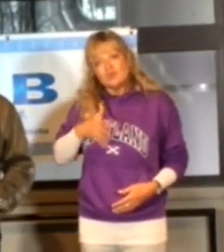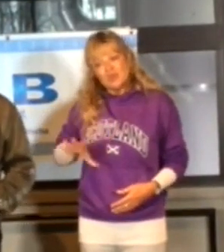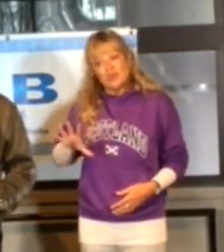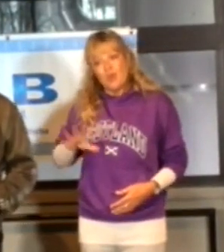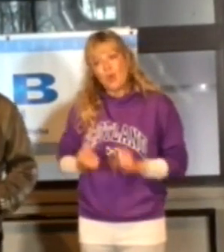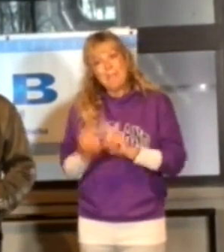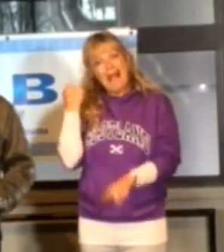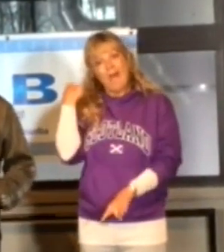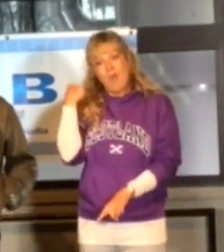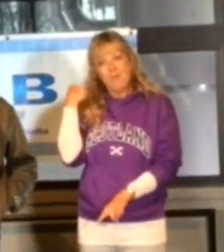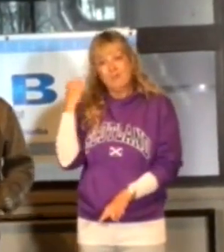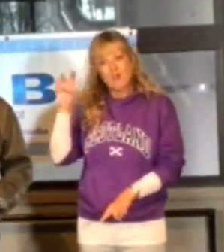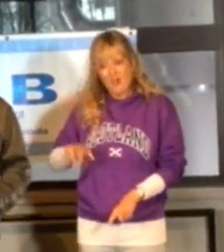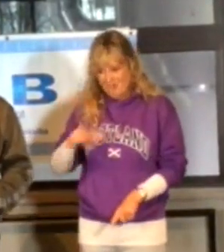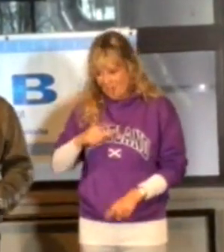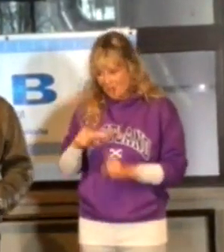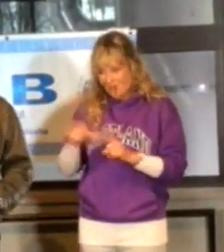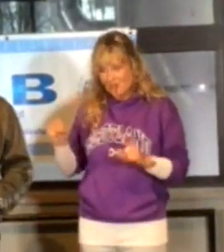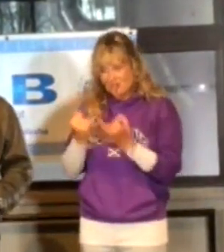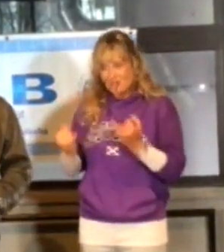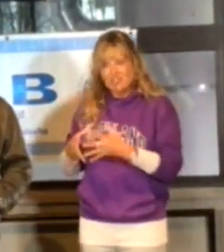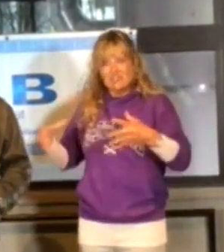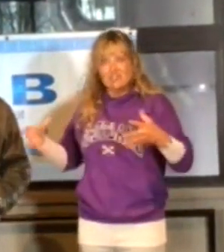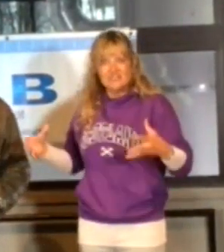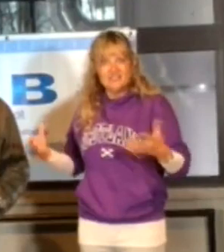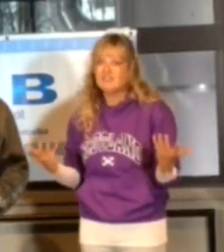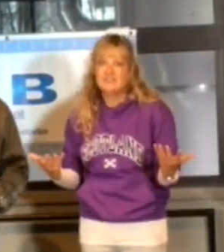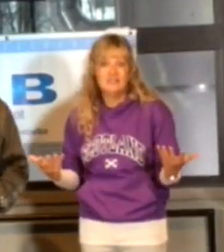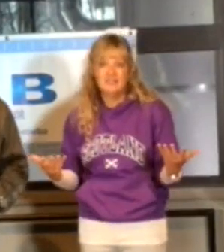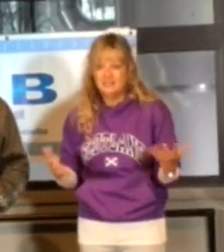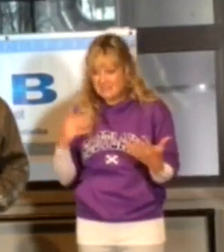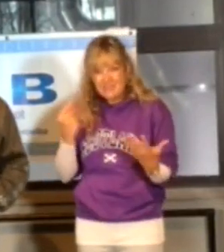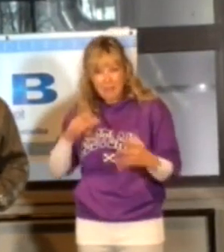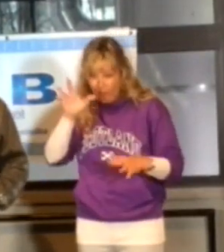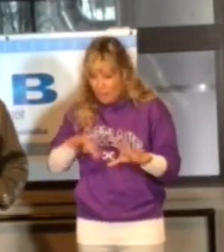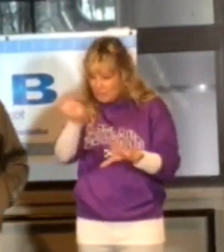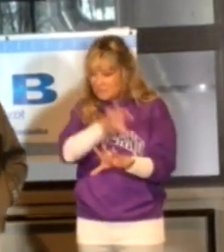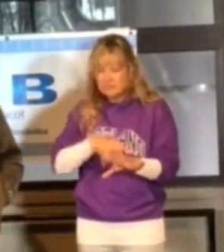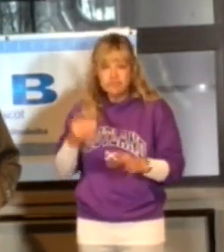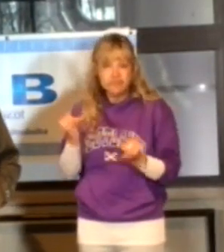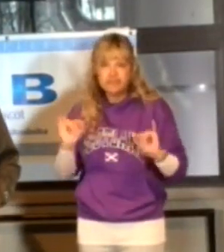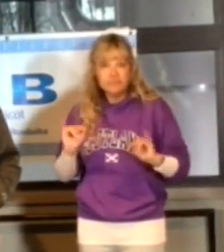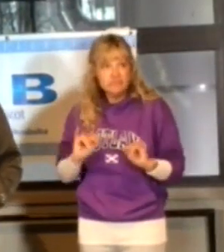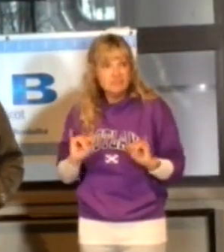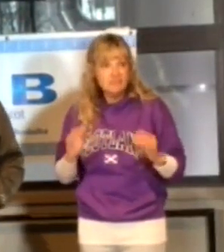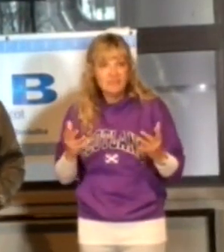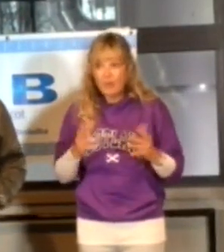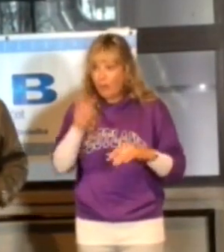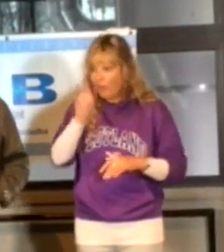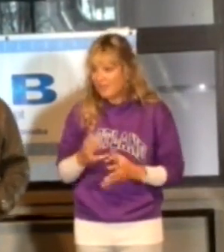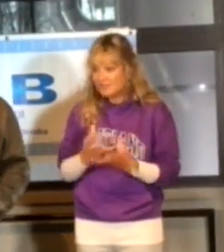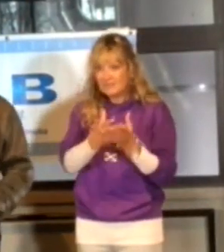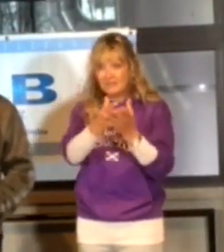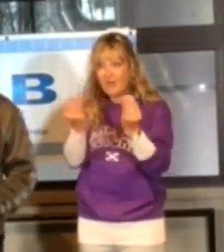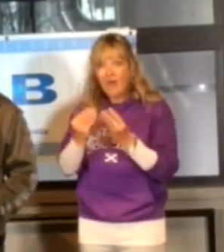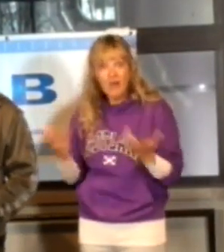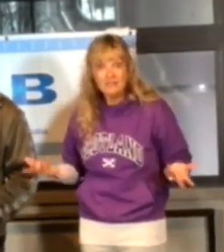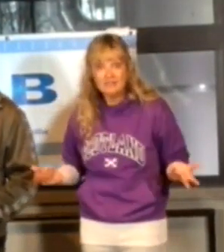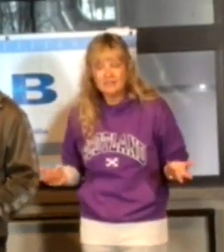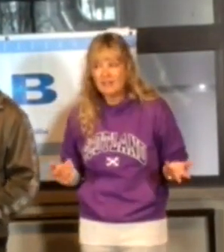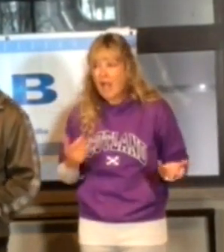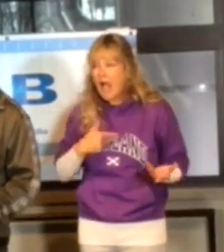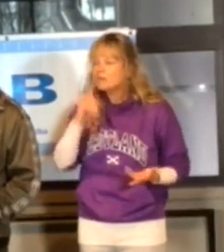With the inroads that the Tories made in some constituencies. And there's no one left in Wales. You know, I was so pleased to